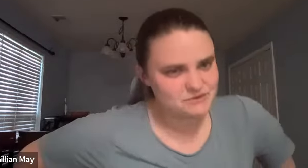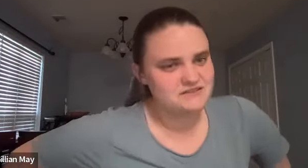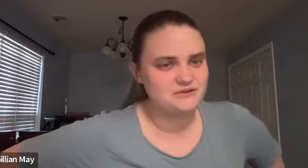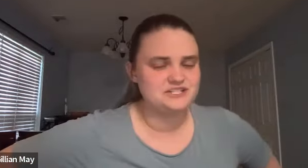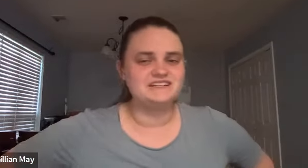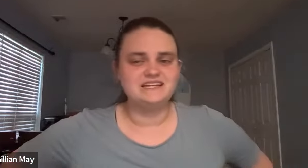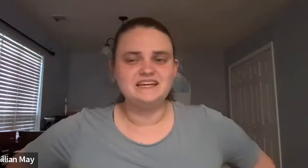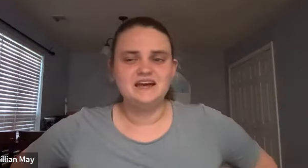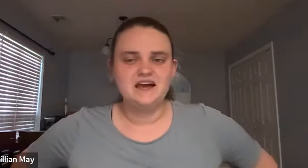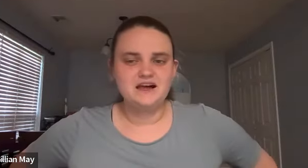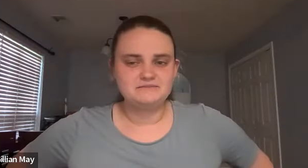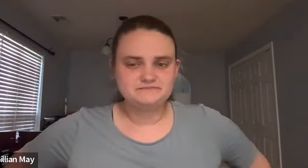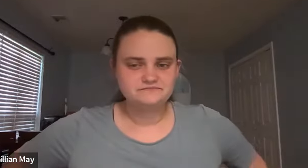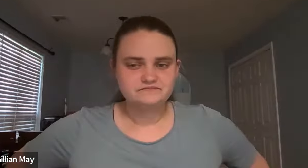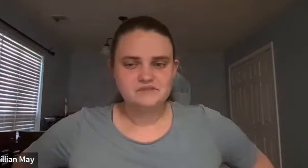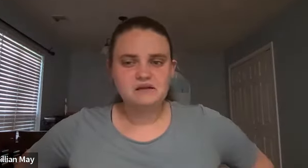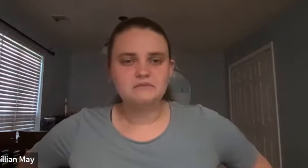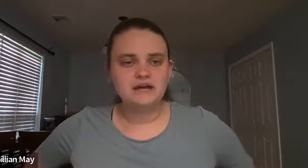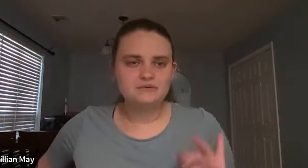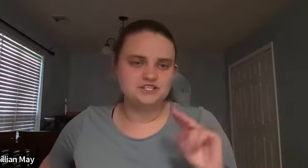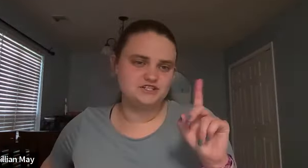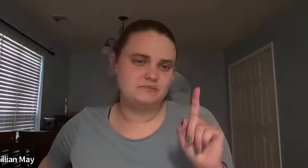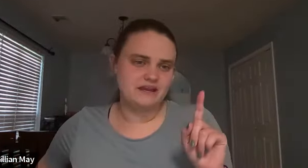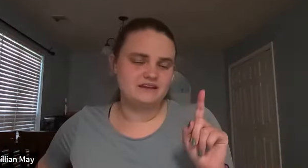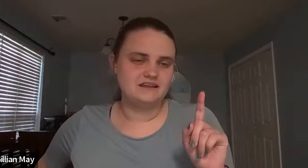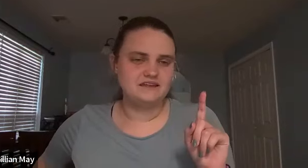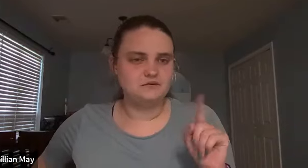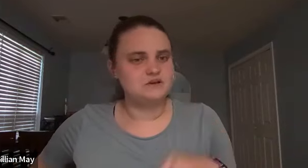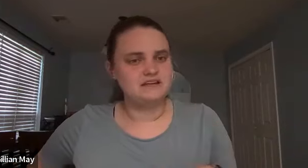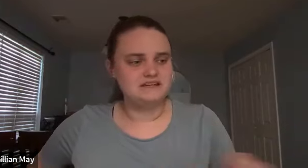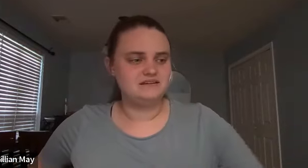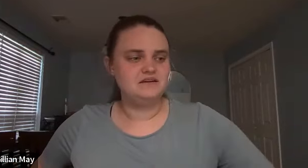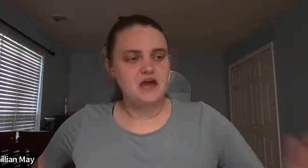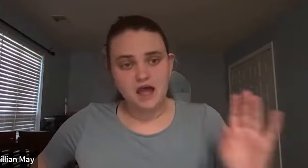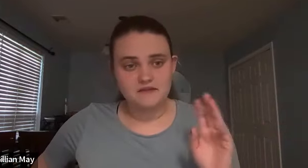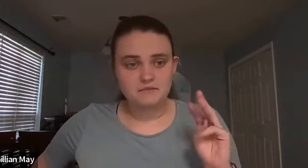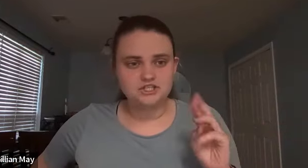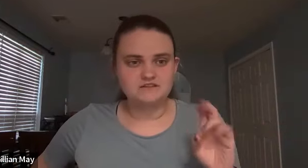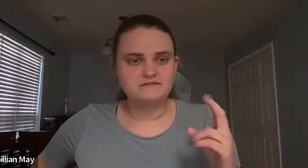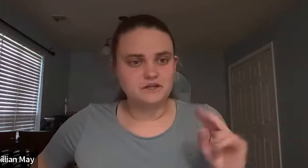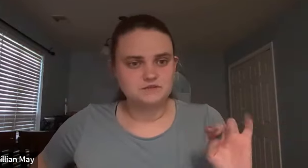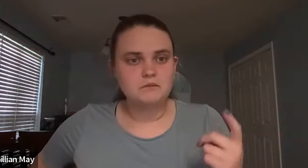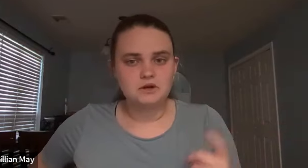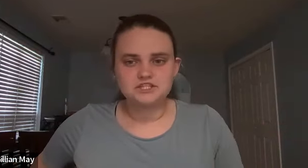one, unfortunately. But I would just do band, and if you really need to add that marching, like fingerspell marching